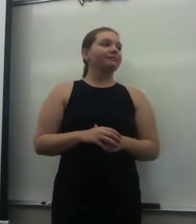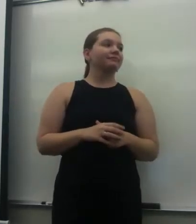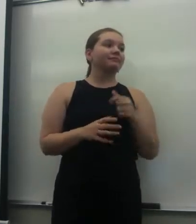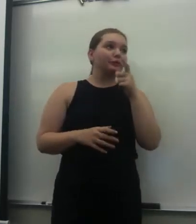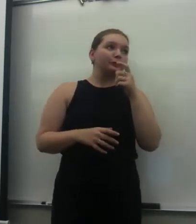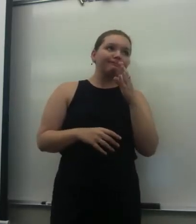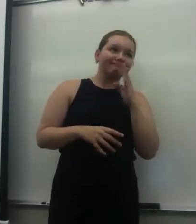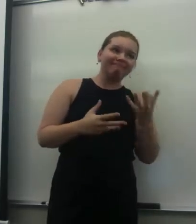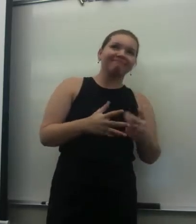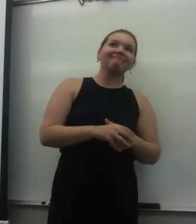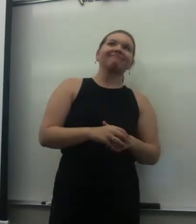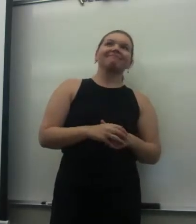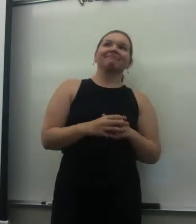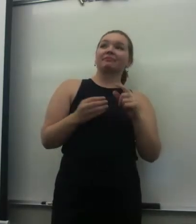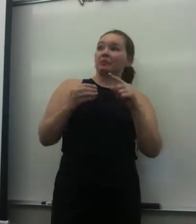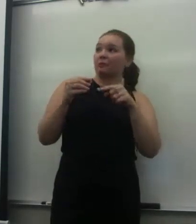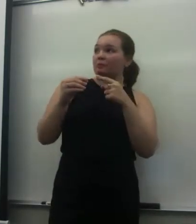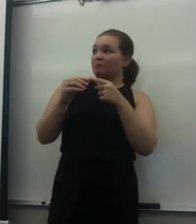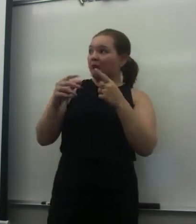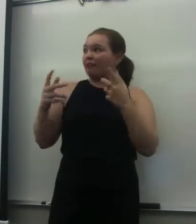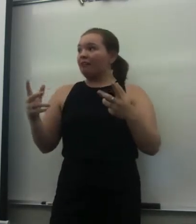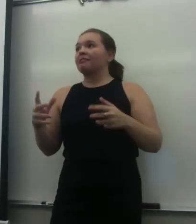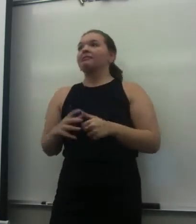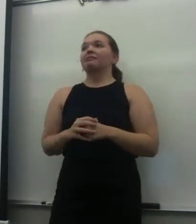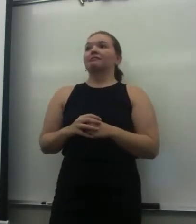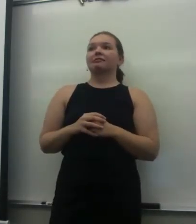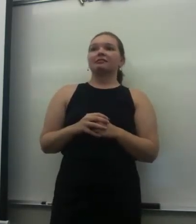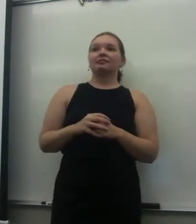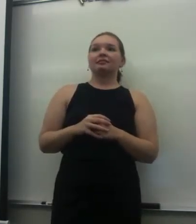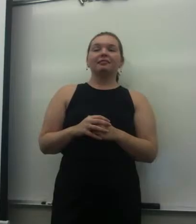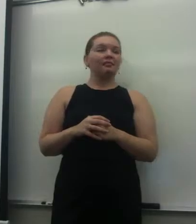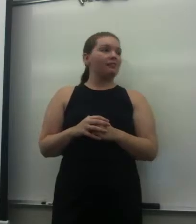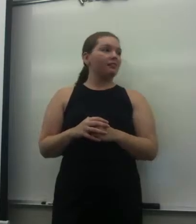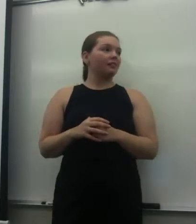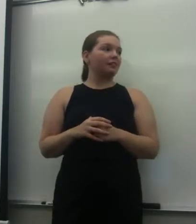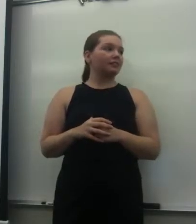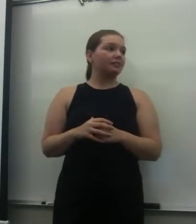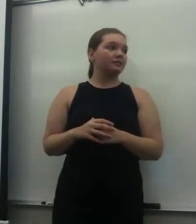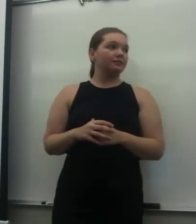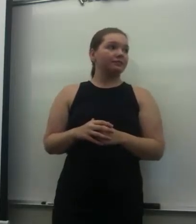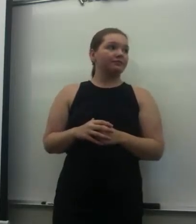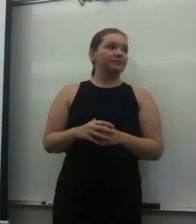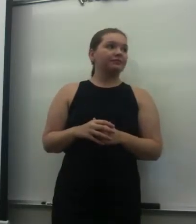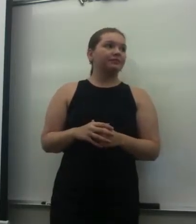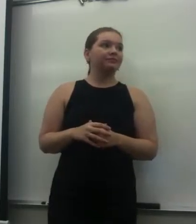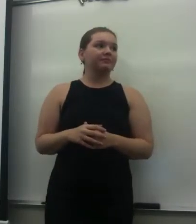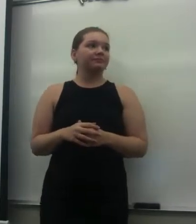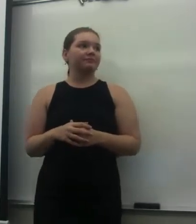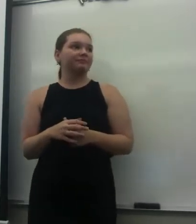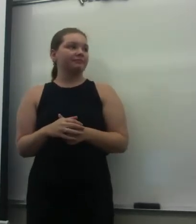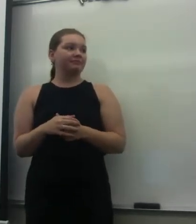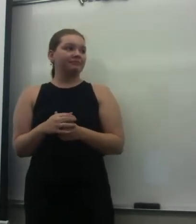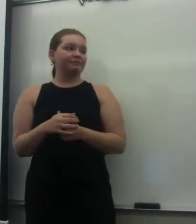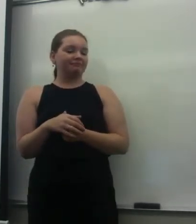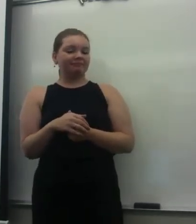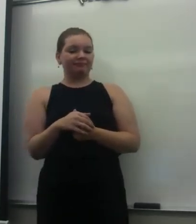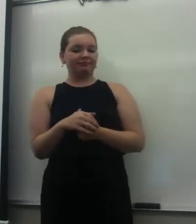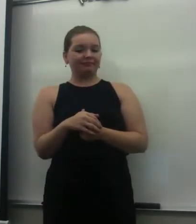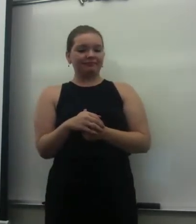speaking and when they are speaking, and so you have to go into a lot of detail when describing them. Another thing to be aware